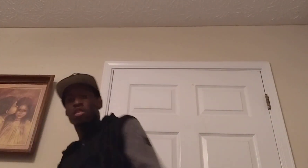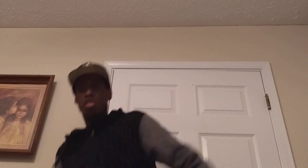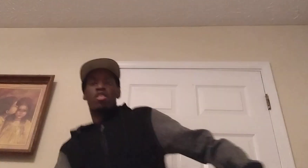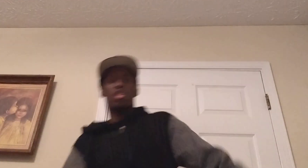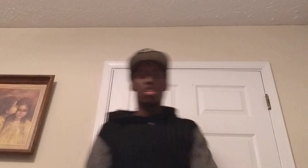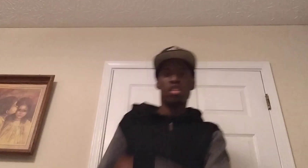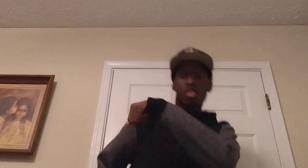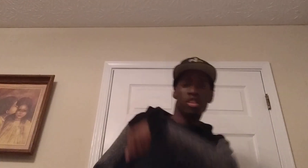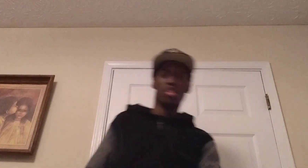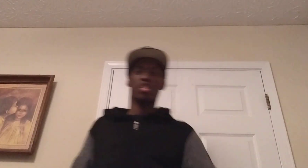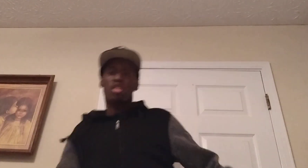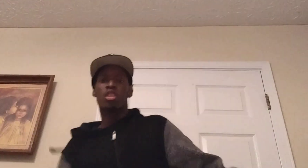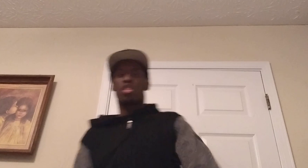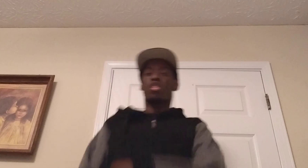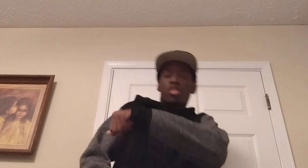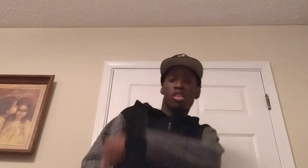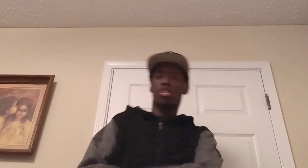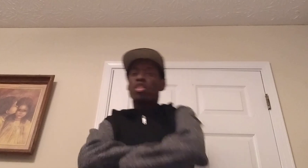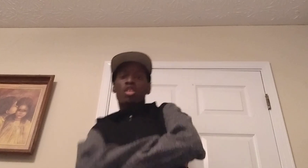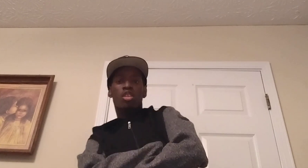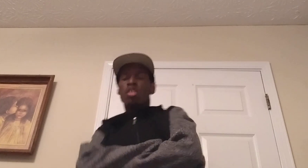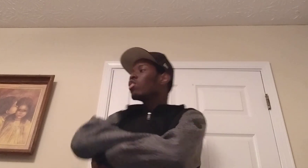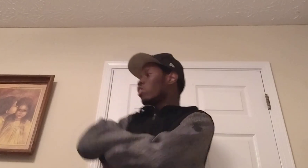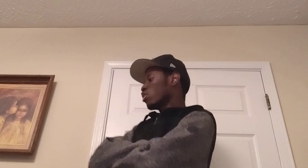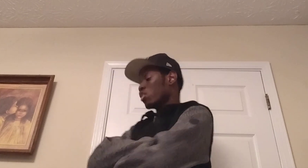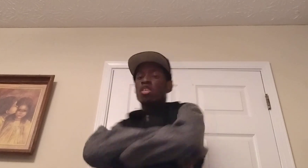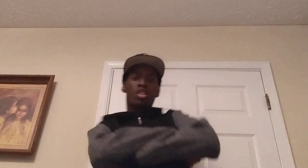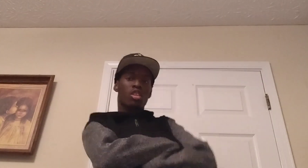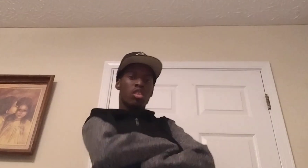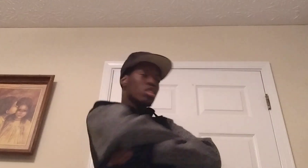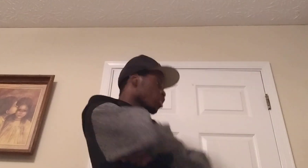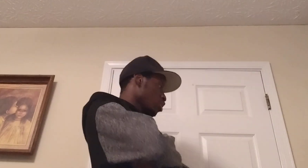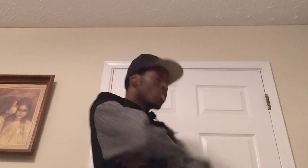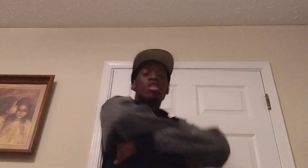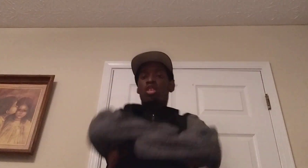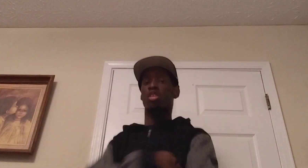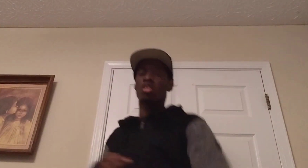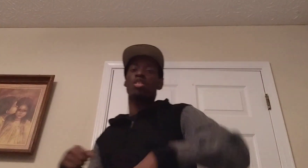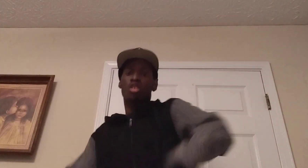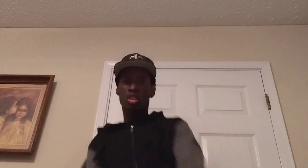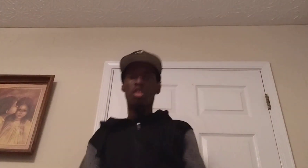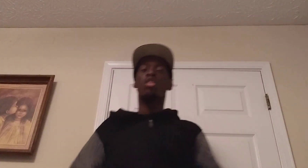Trying to be the best girlfriend you could be. Still you sneak and look at me. And girl, I love it.